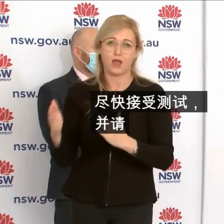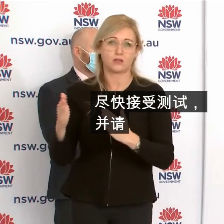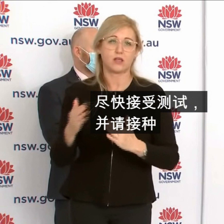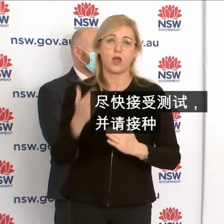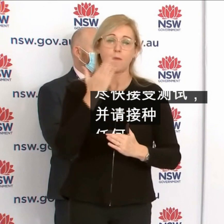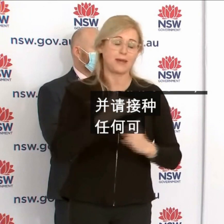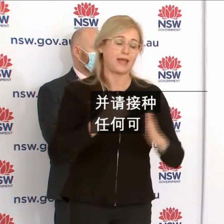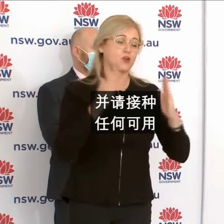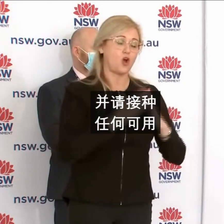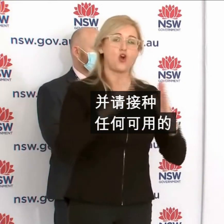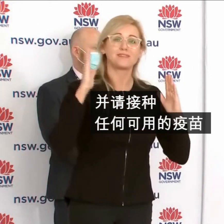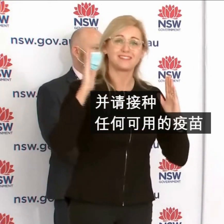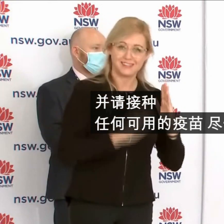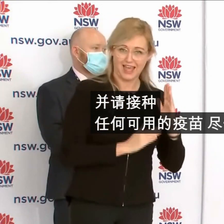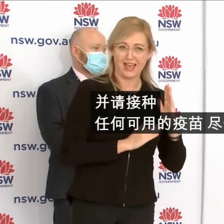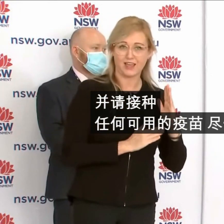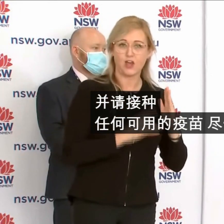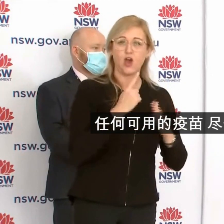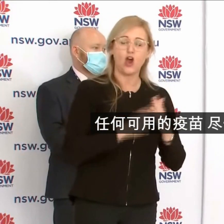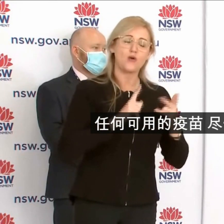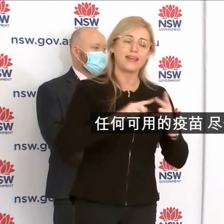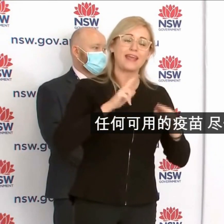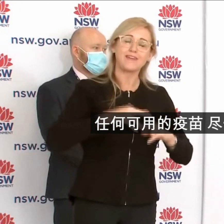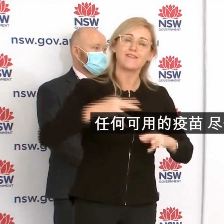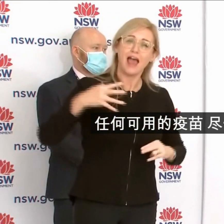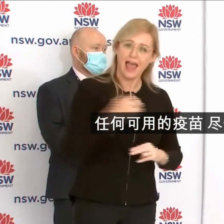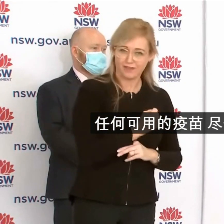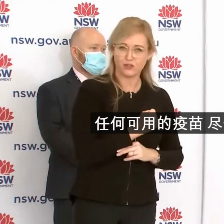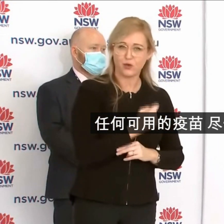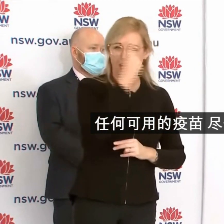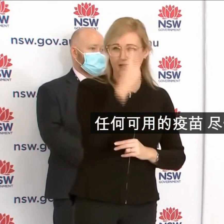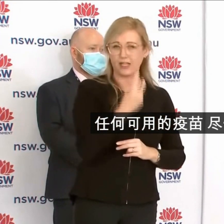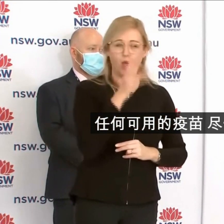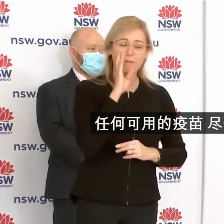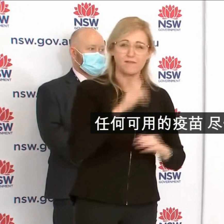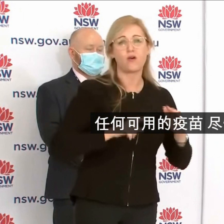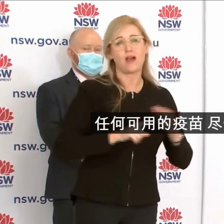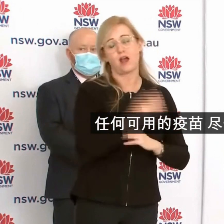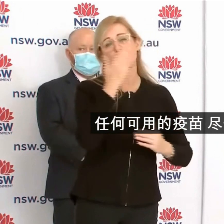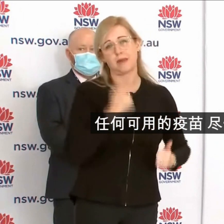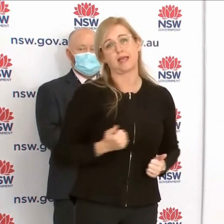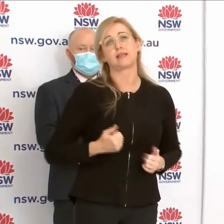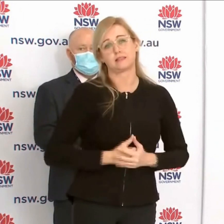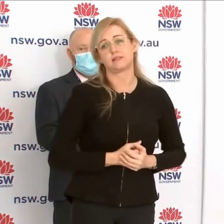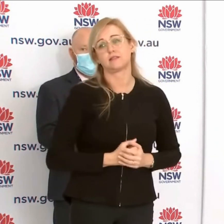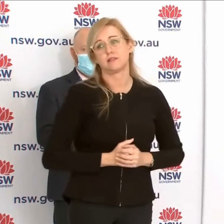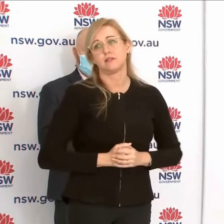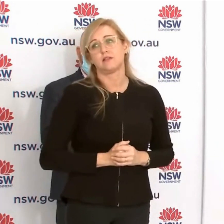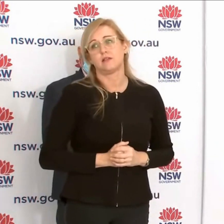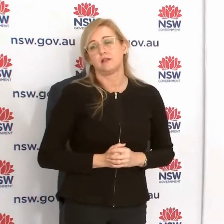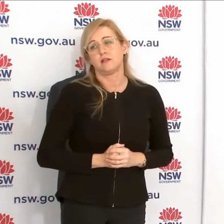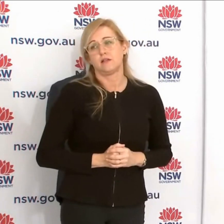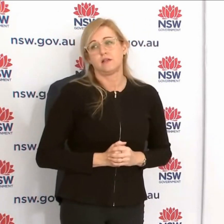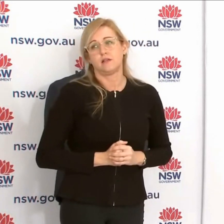get vaccinated with any vaccine that's available to you as soon as you possibly can. Dr. Gale, can I ask about special health accommodation? Testing and